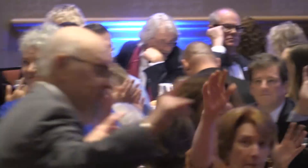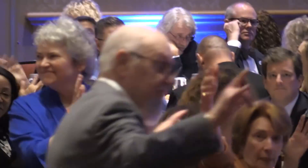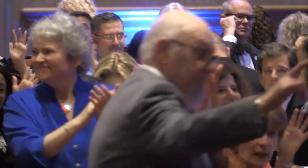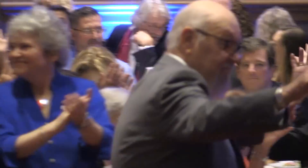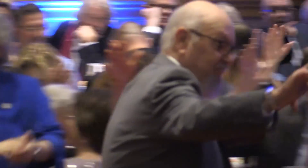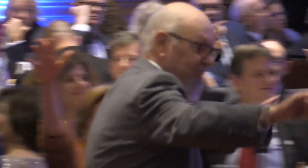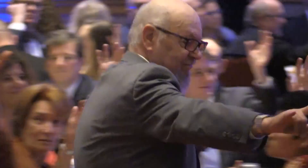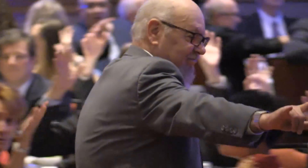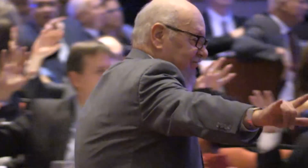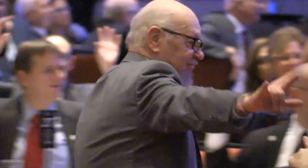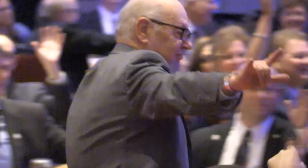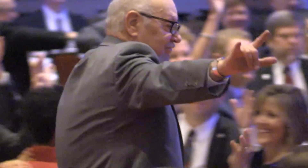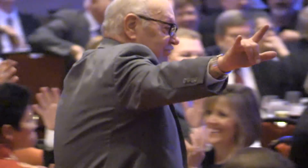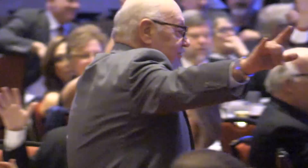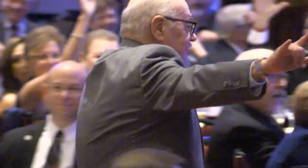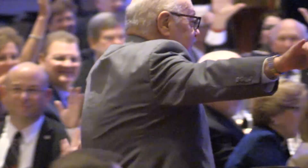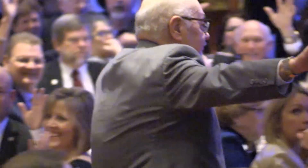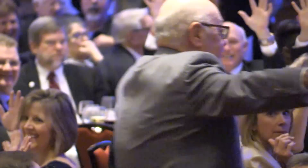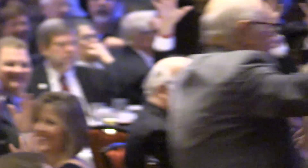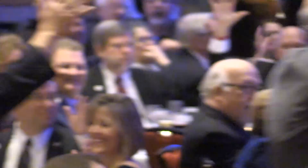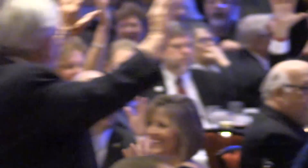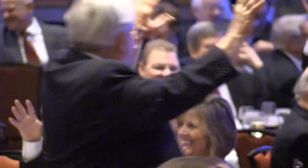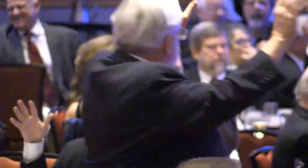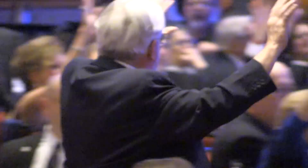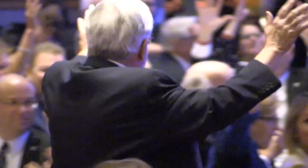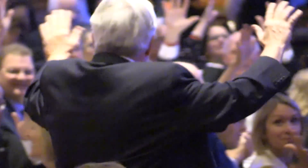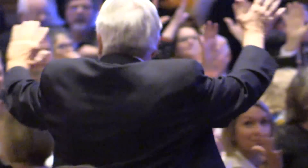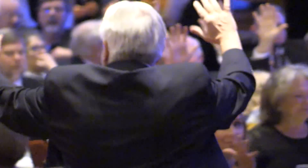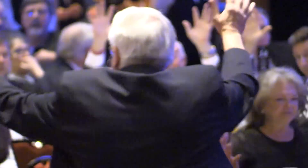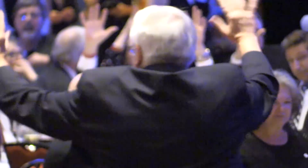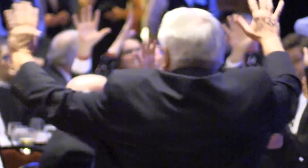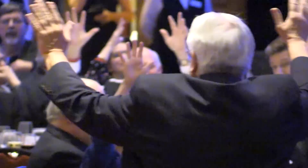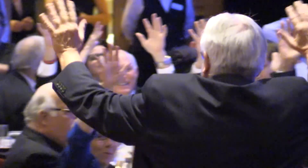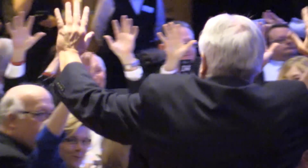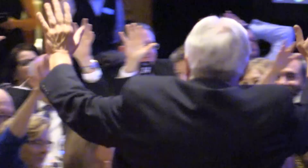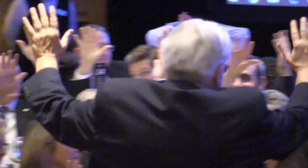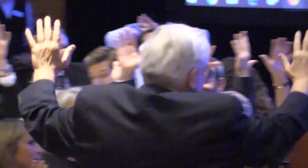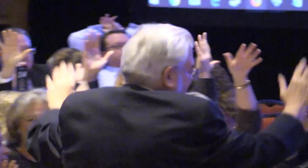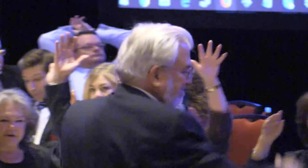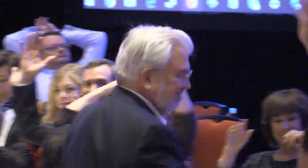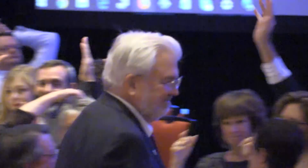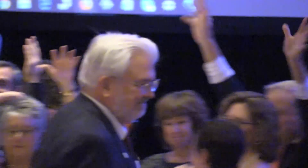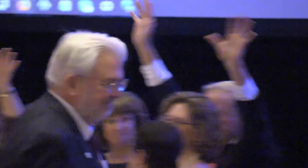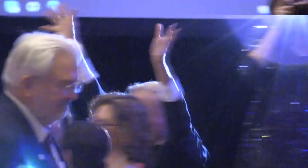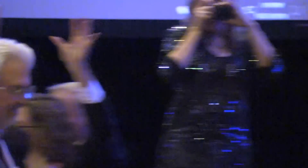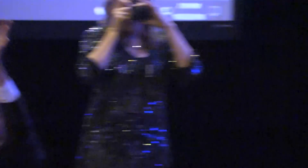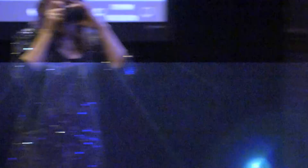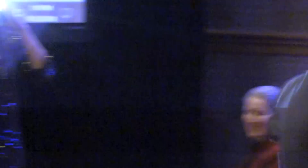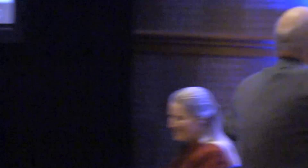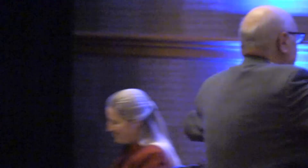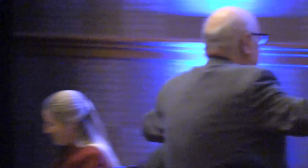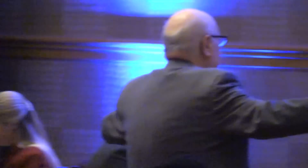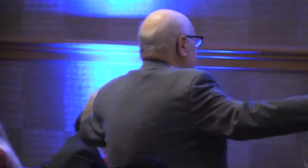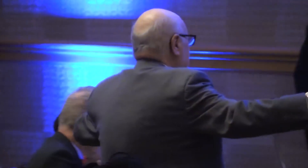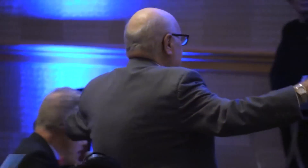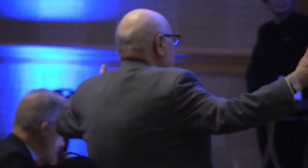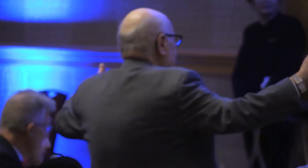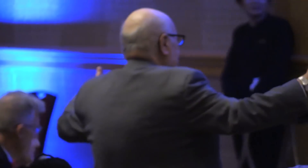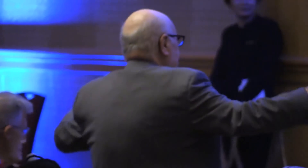Can you imagine, for the first 5 years of TDI, there was no executive director. Welcome,